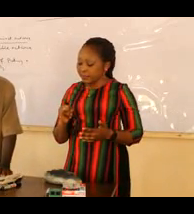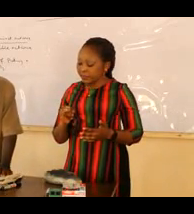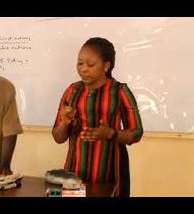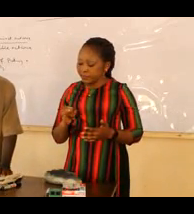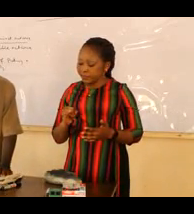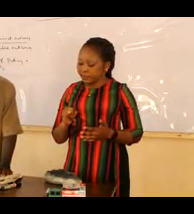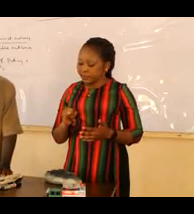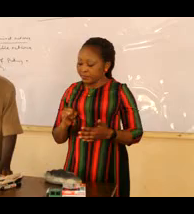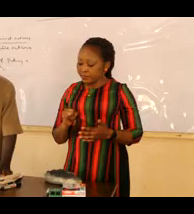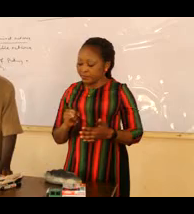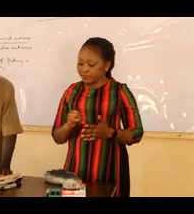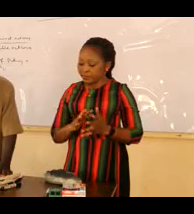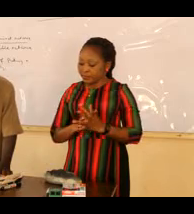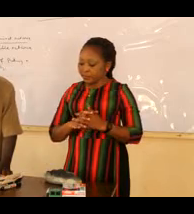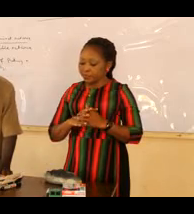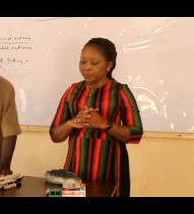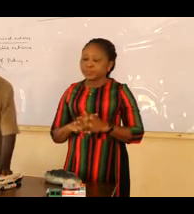total probability are